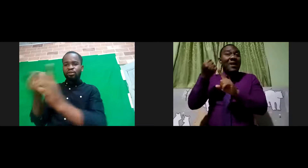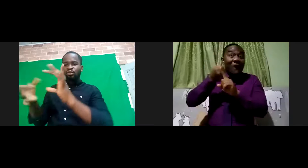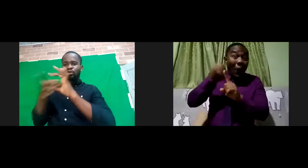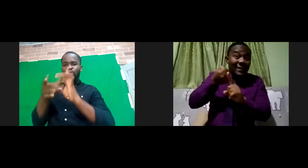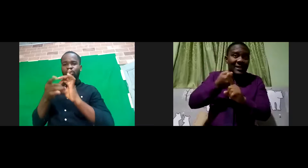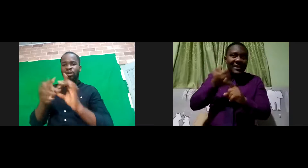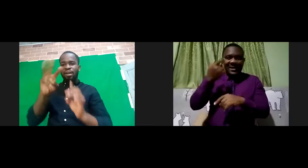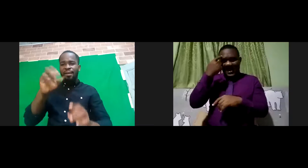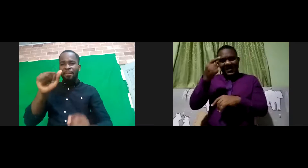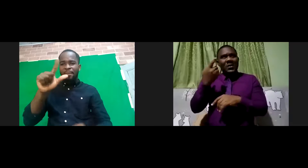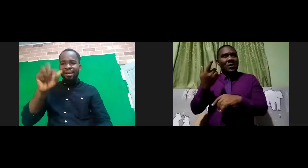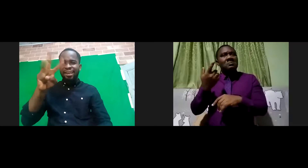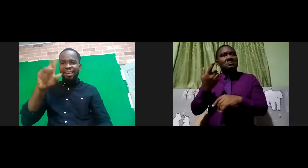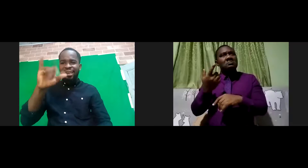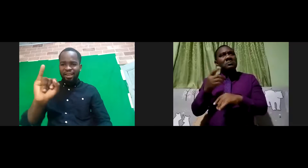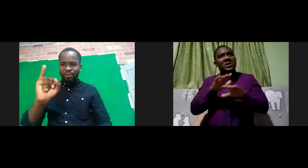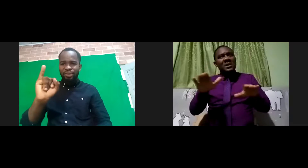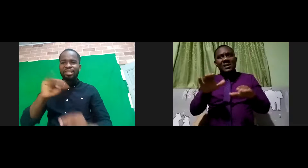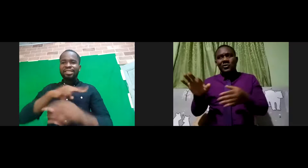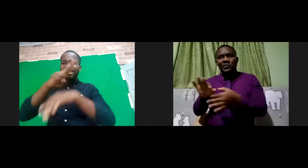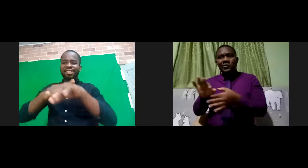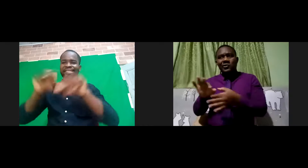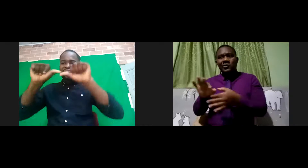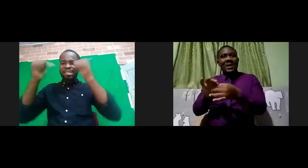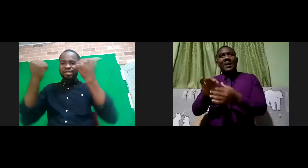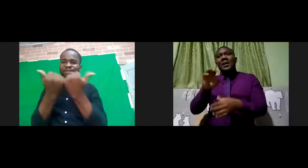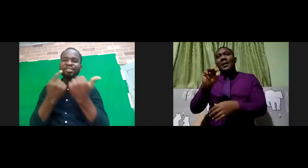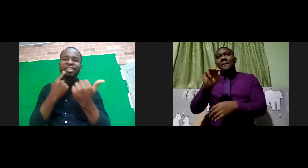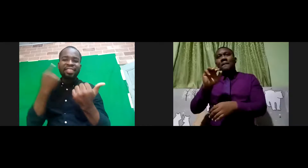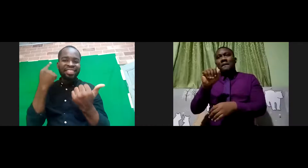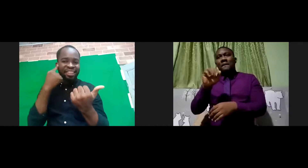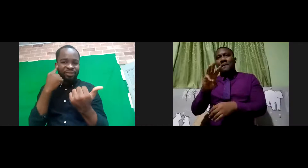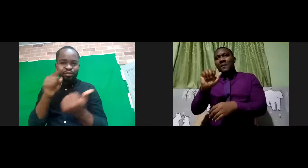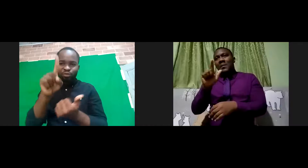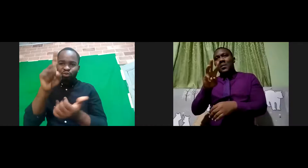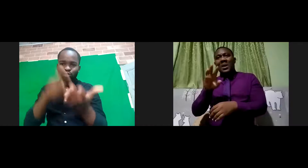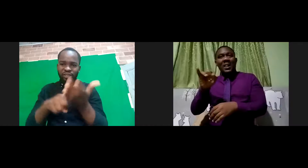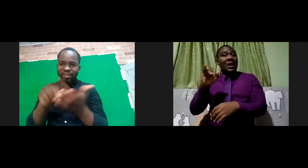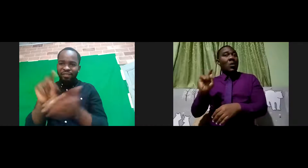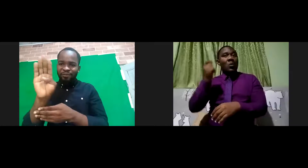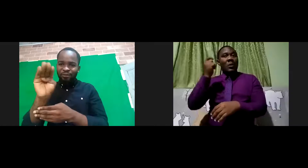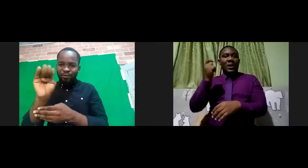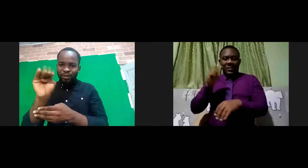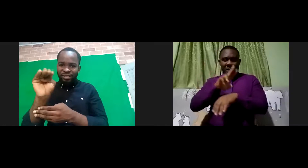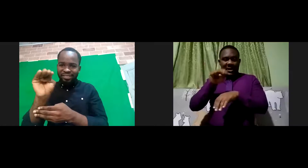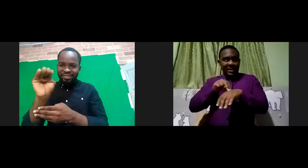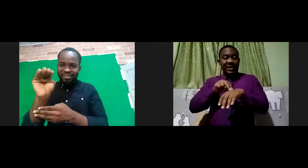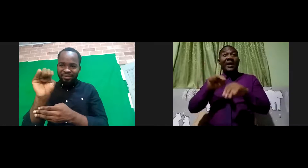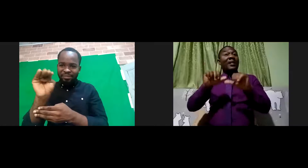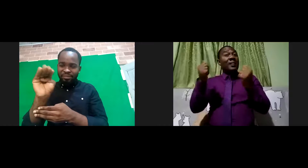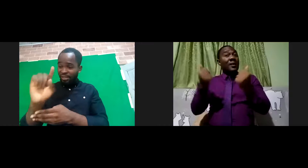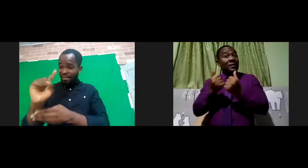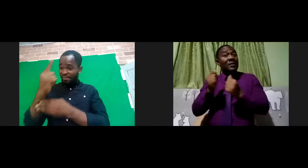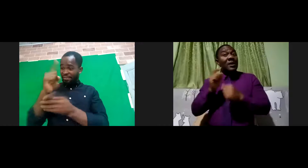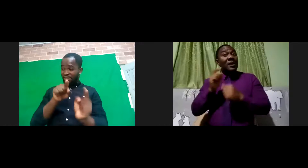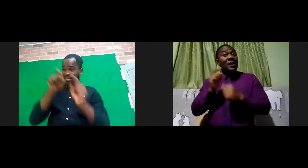Malawi National Association of the Deaf in 2014. He first worked as the